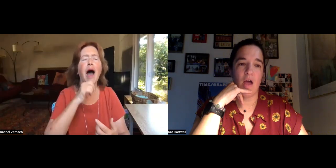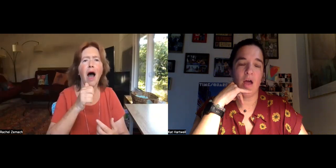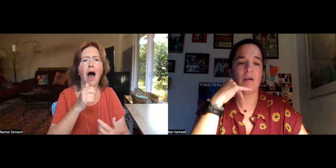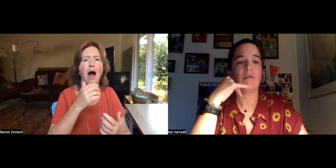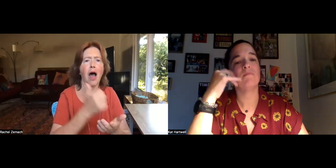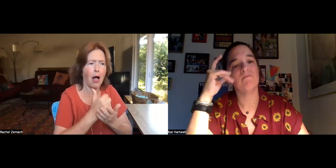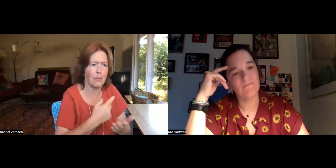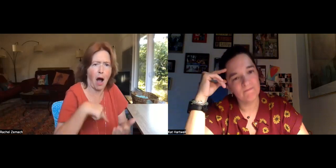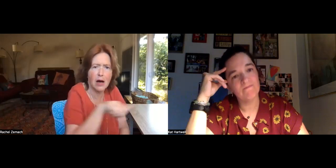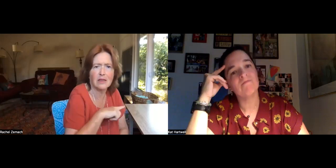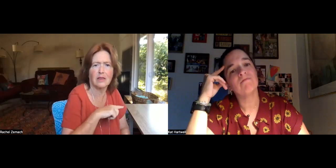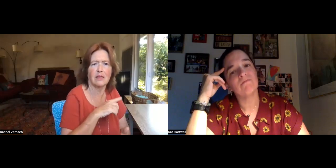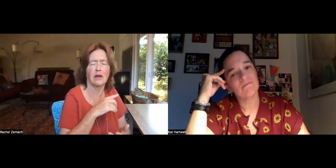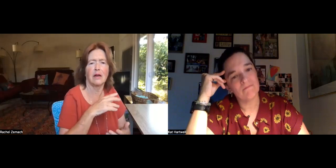now of us